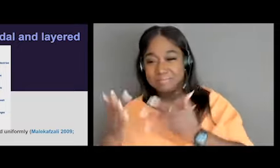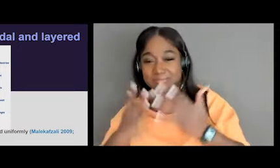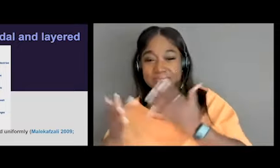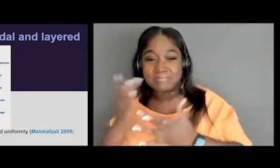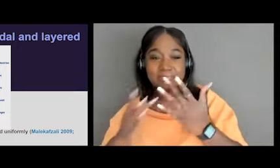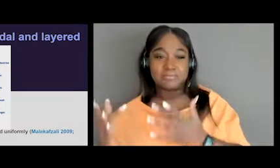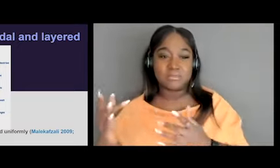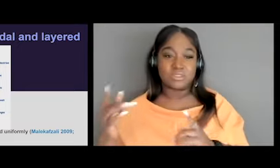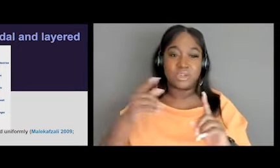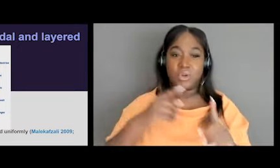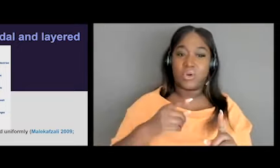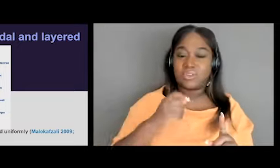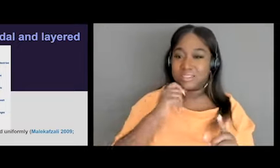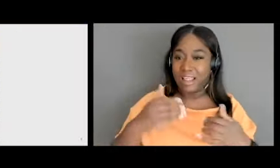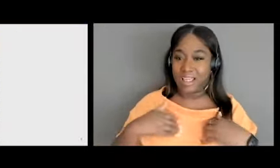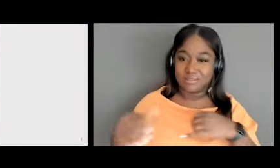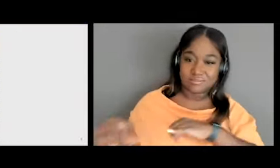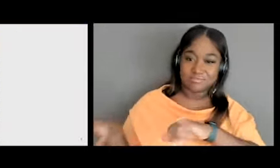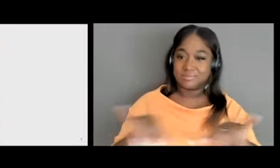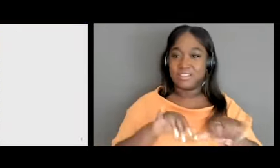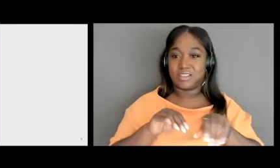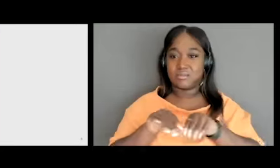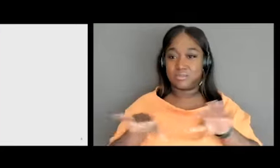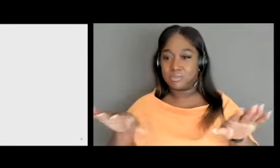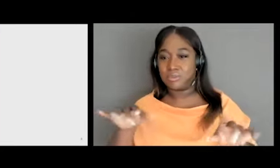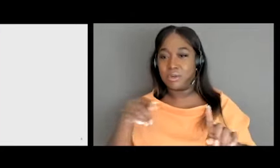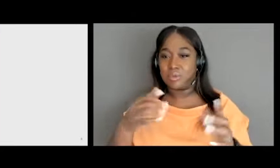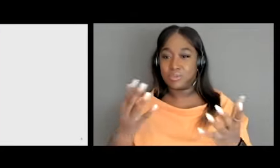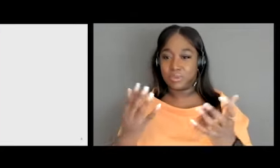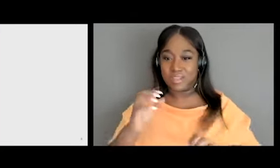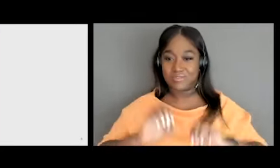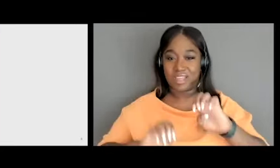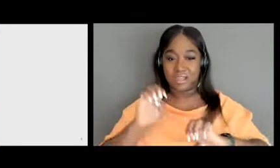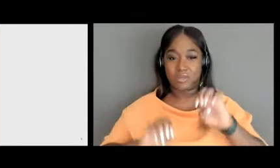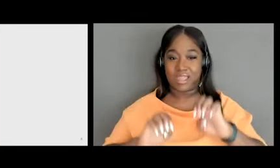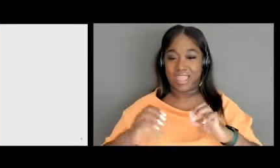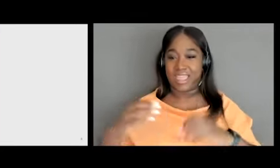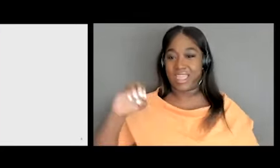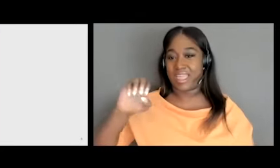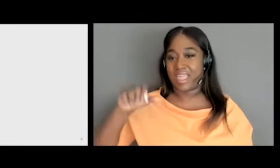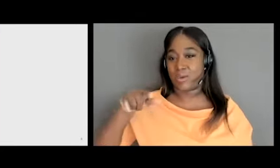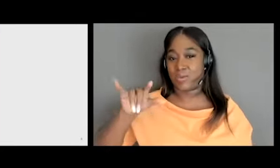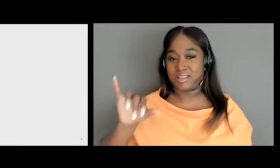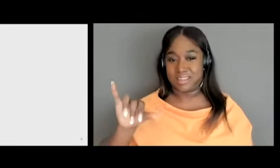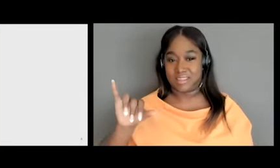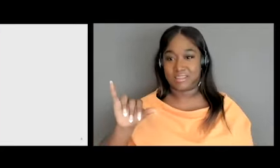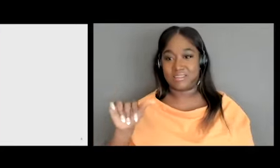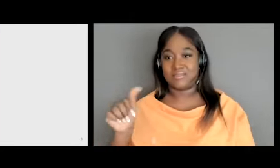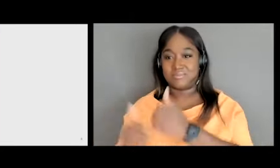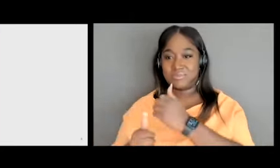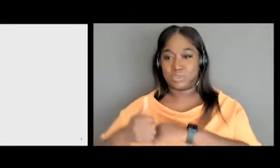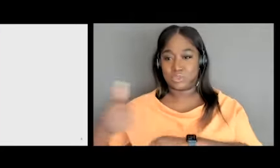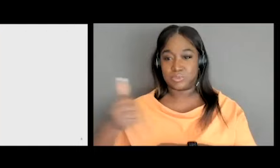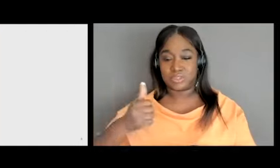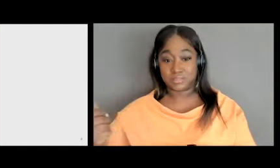to evaluate equity in transportation. So different types of common ways to evaluate equity or access